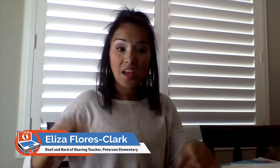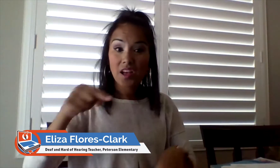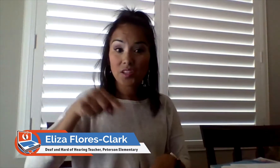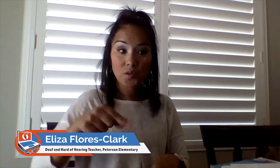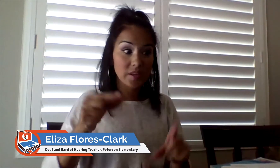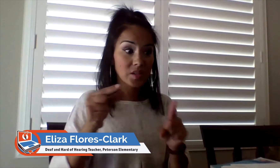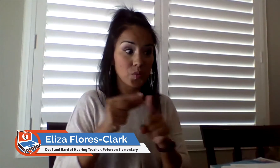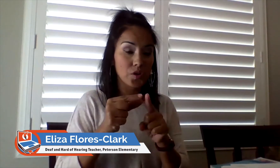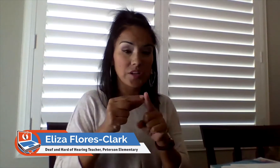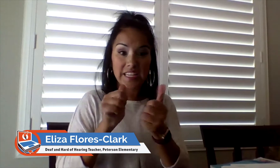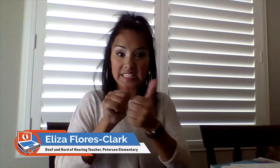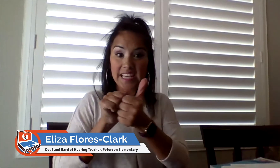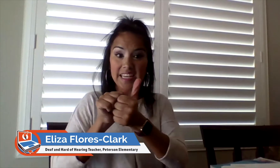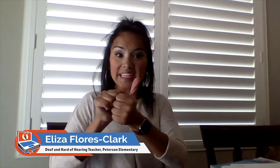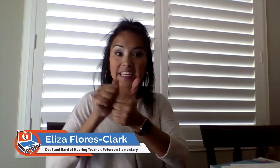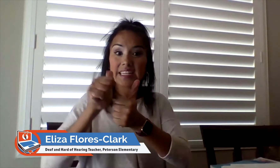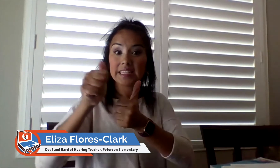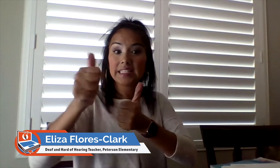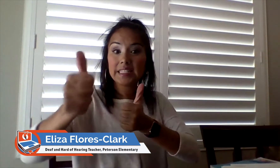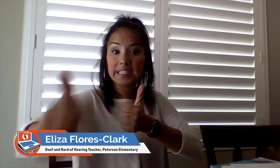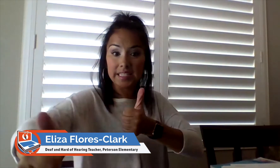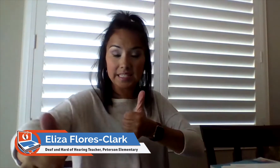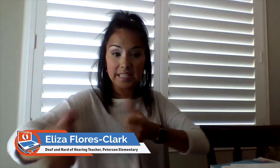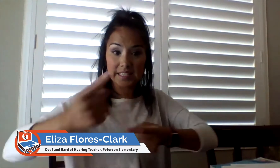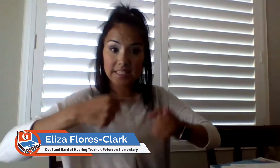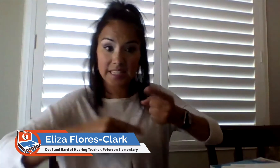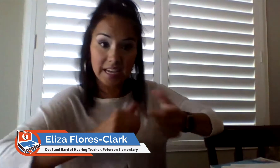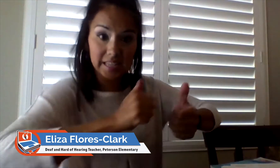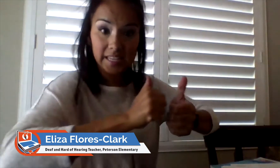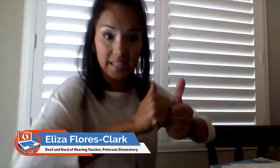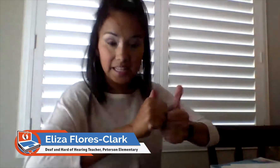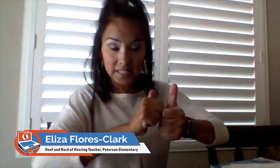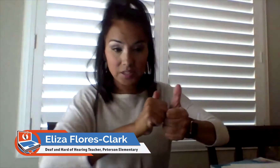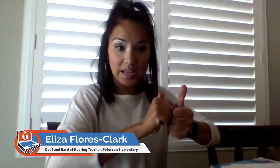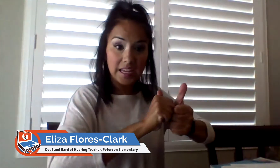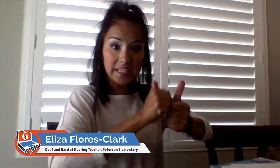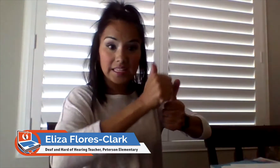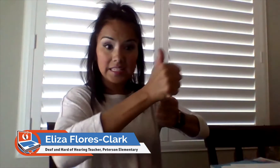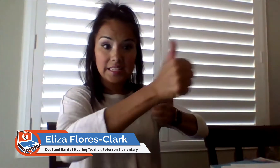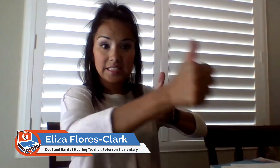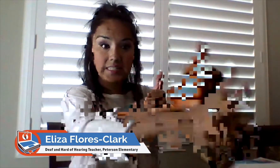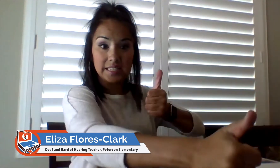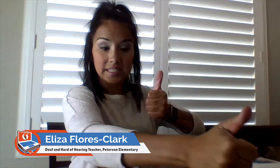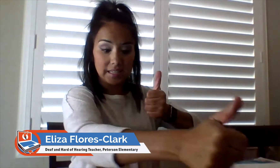So this word is distance. Sign. Let's do that. Distance.